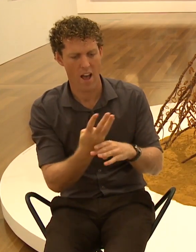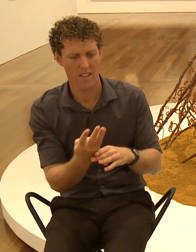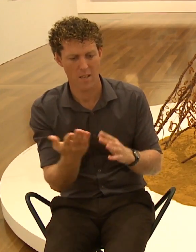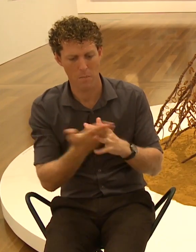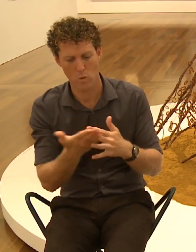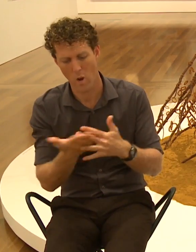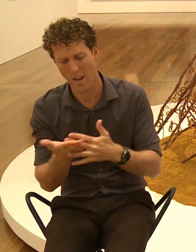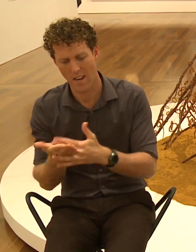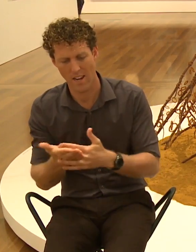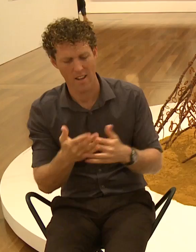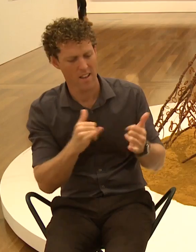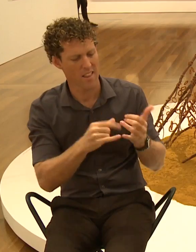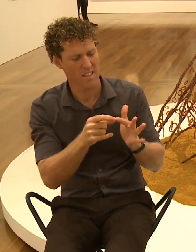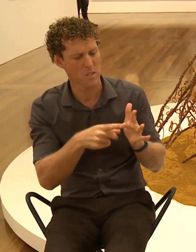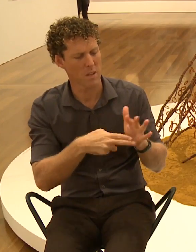but